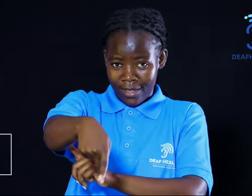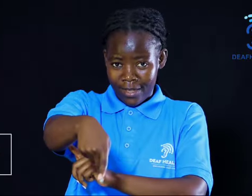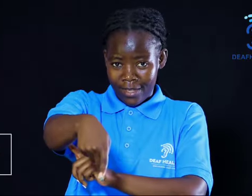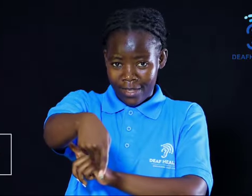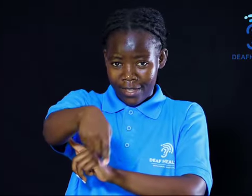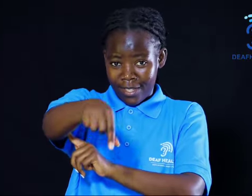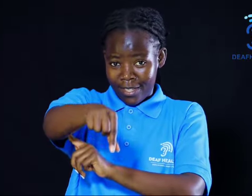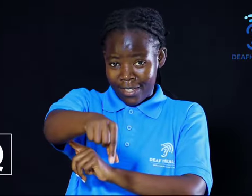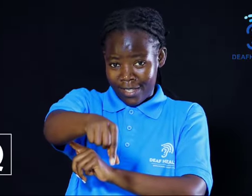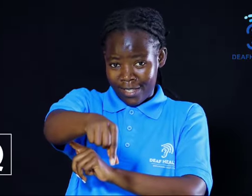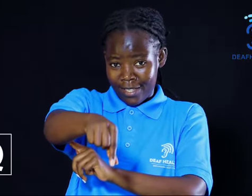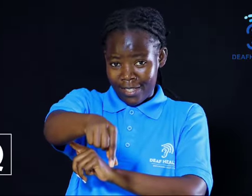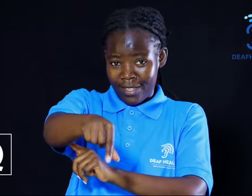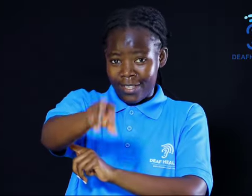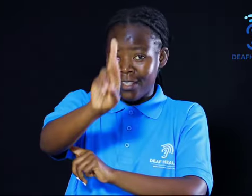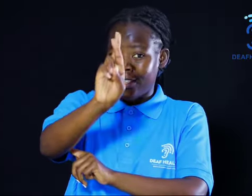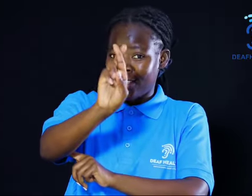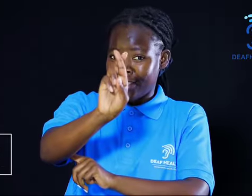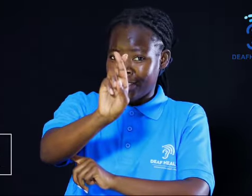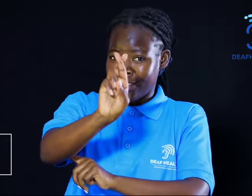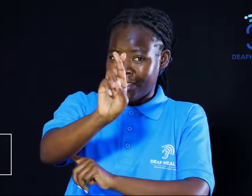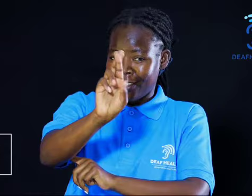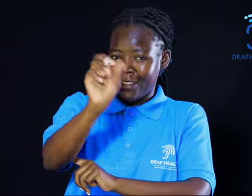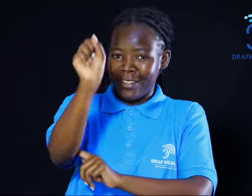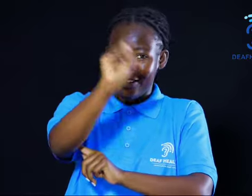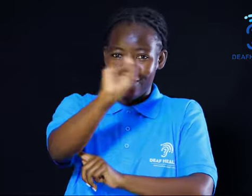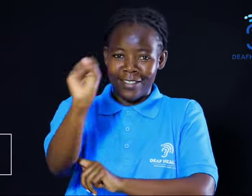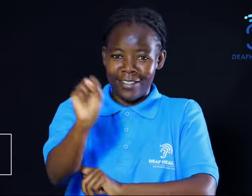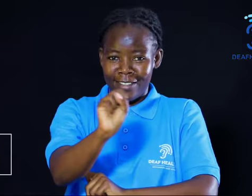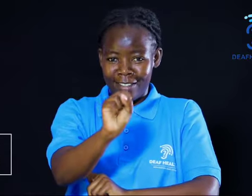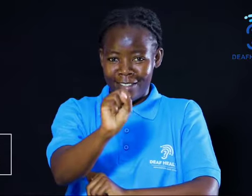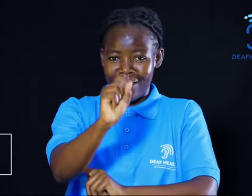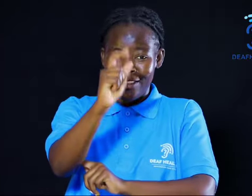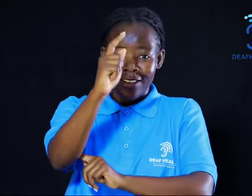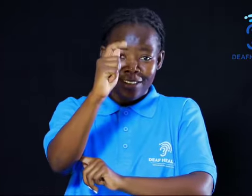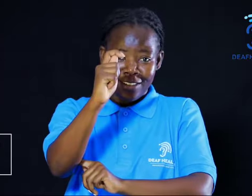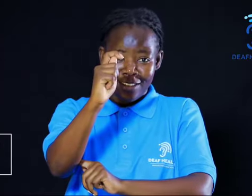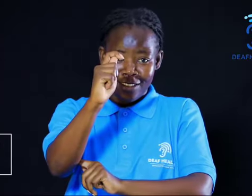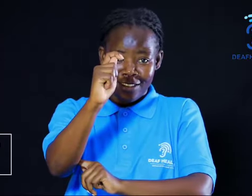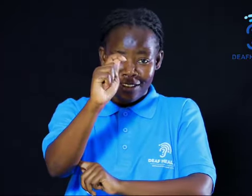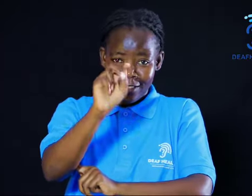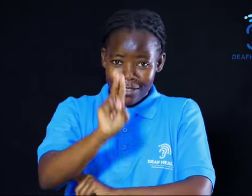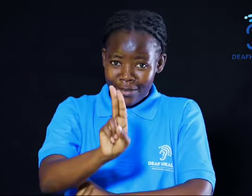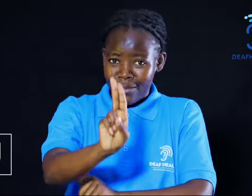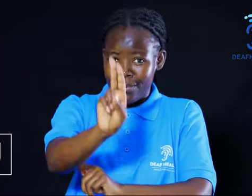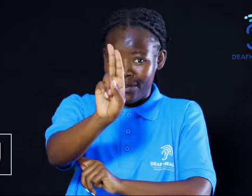P, Q, R, S, T,